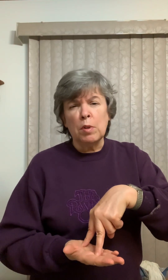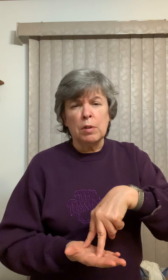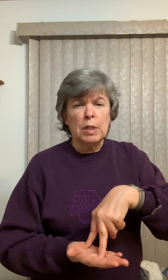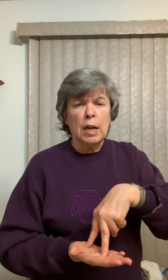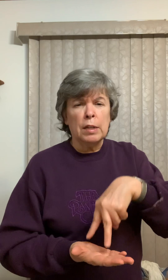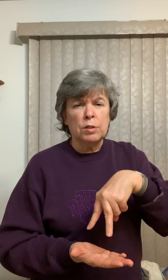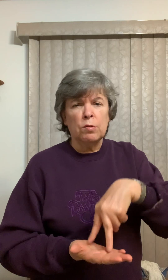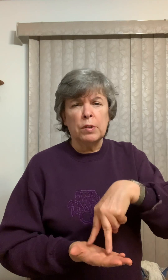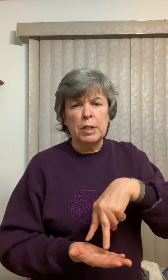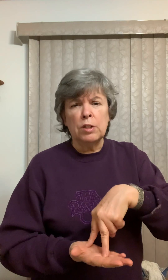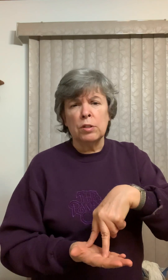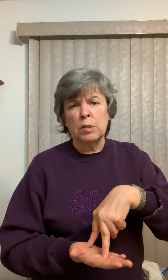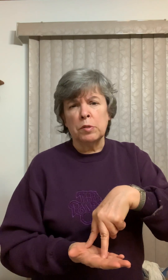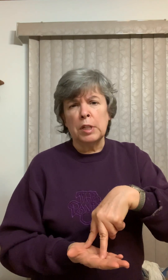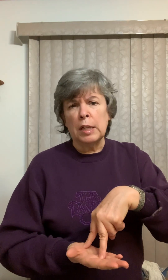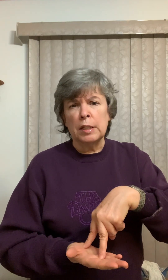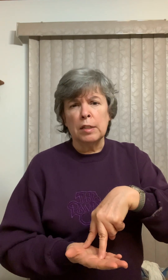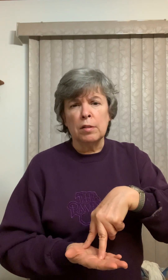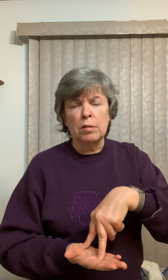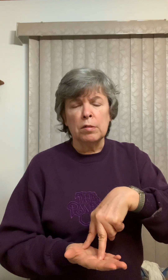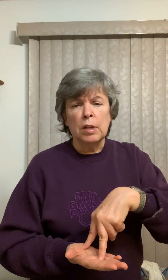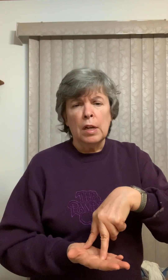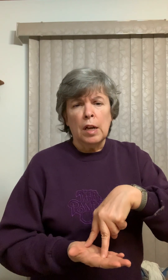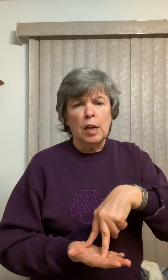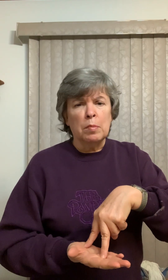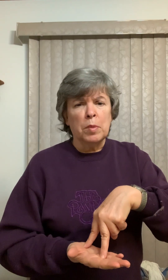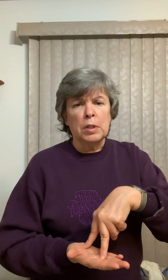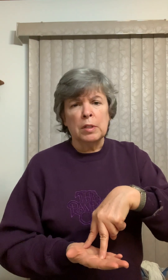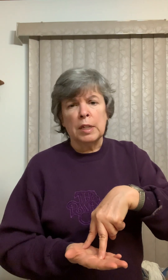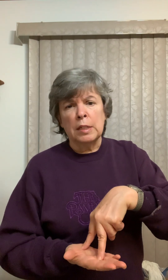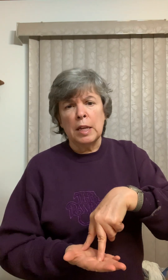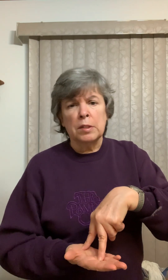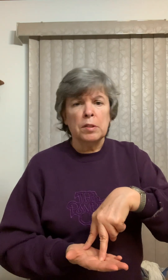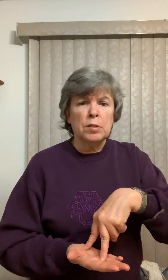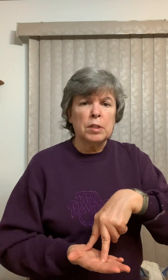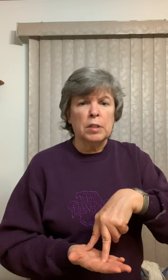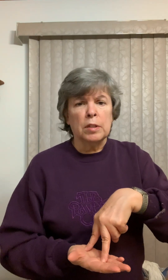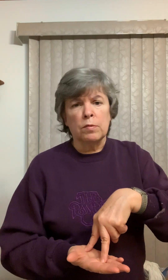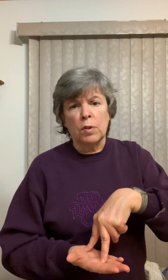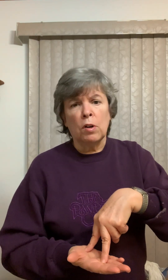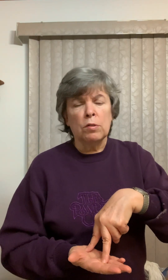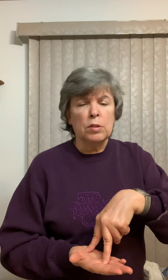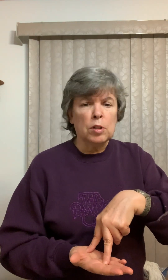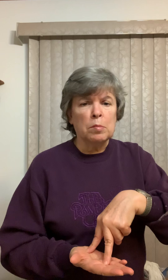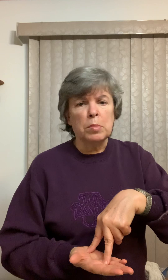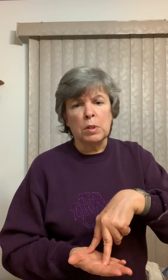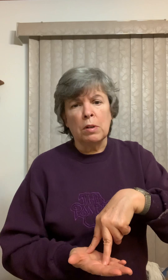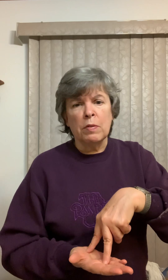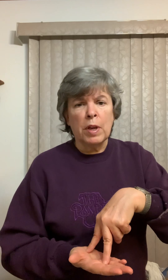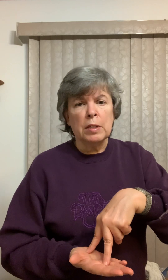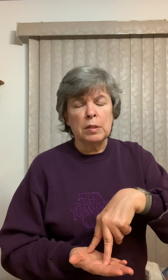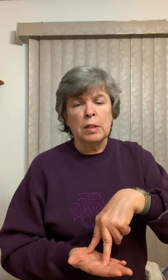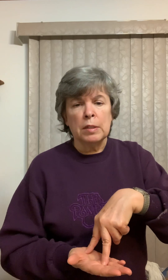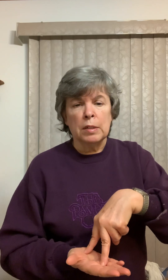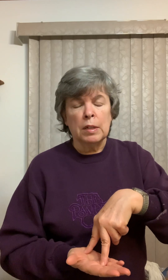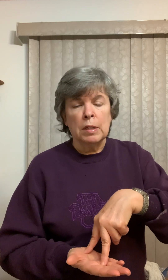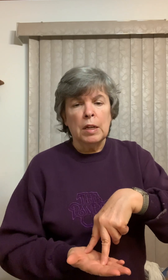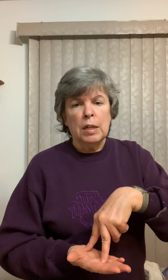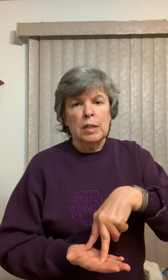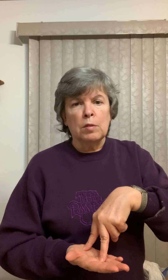learn how to do variations of standing and learn things like dance and sit and fall and jump and all of that. And we'll